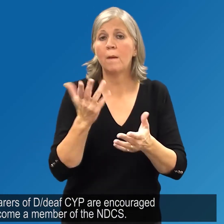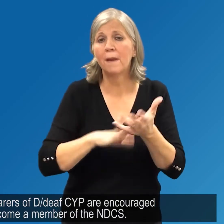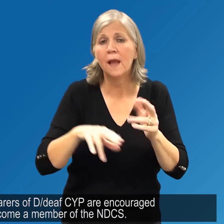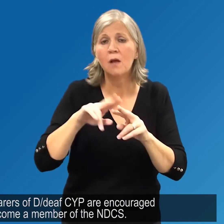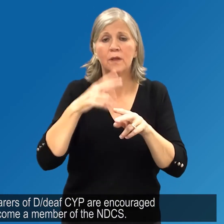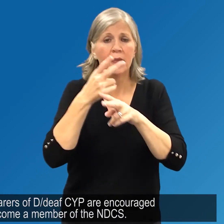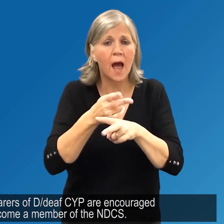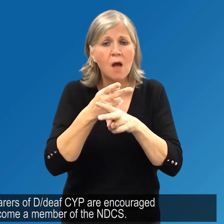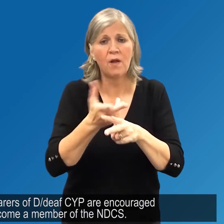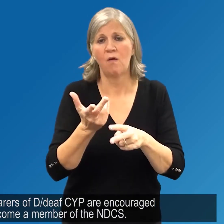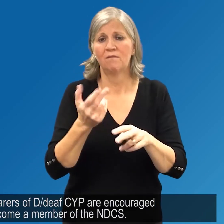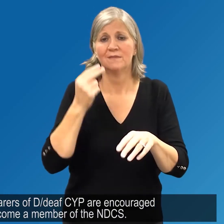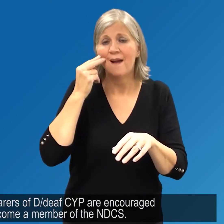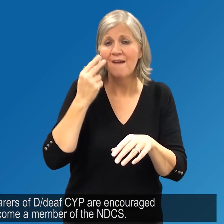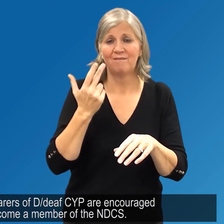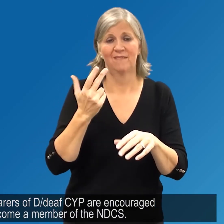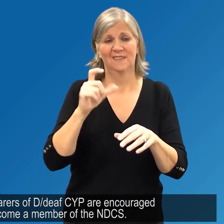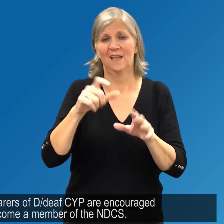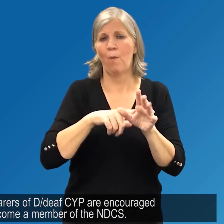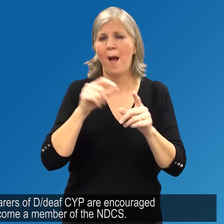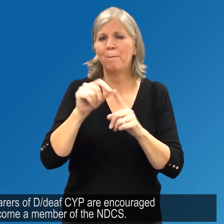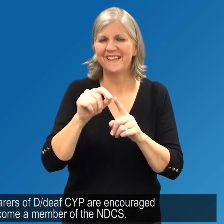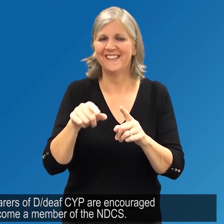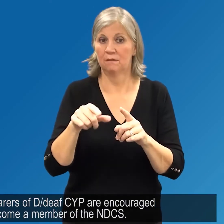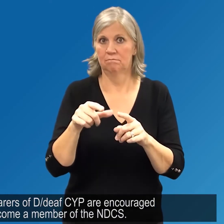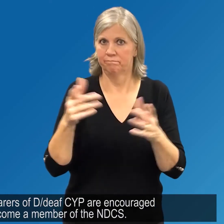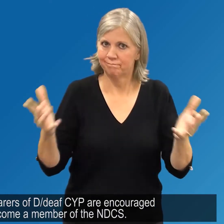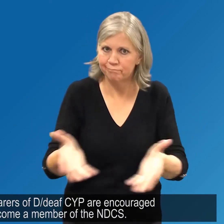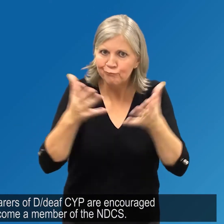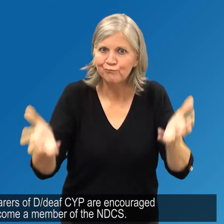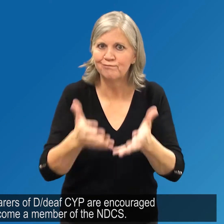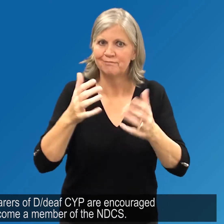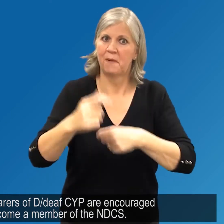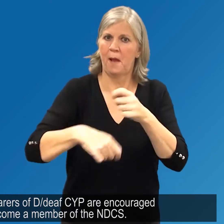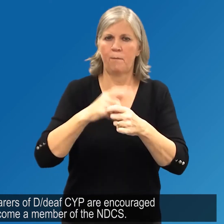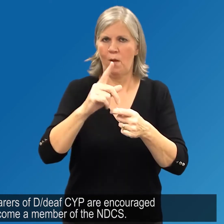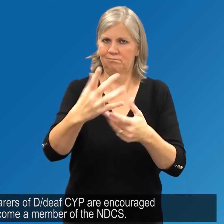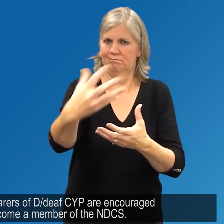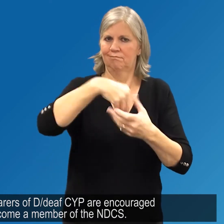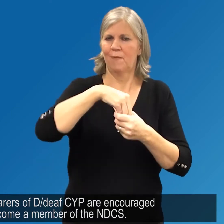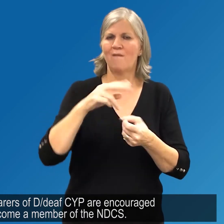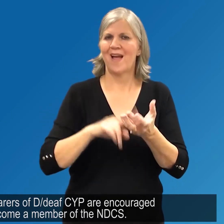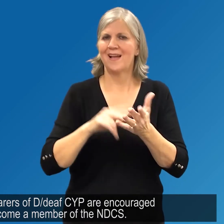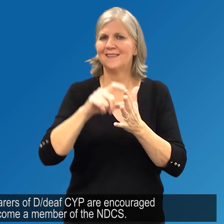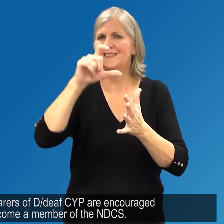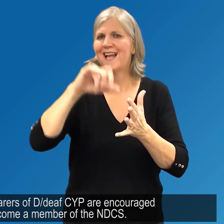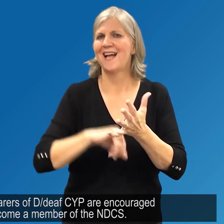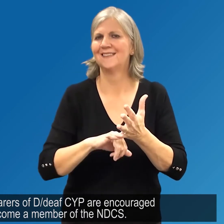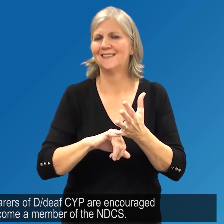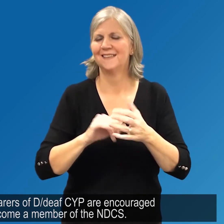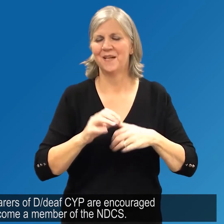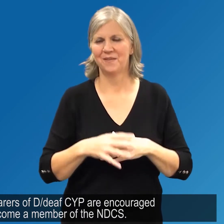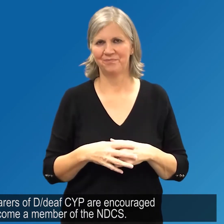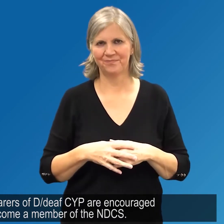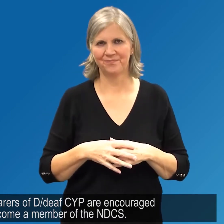All parents/carers of D-deaf CYP are encouraged to become a member of NDCS.